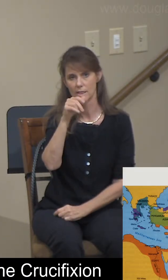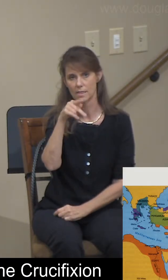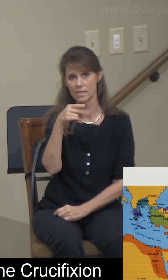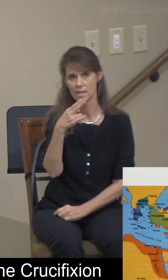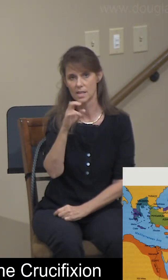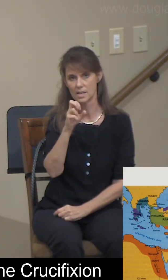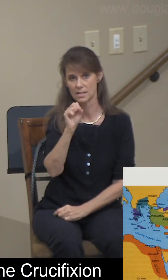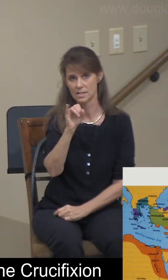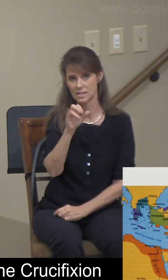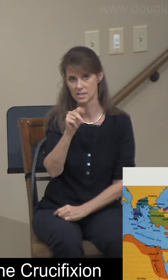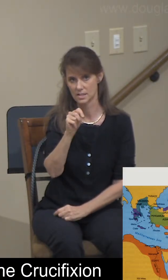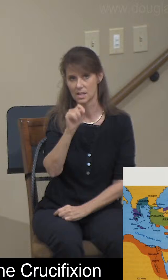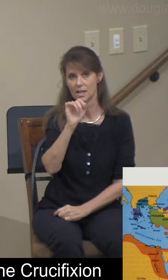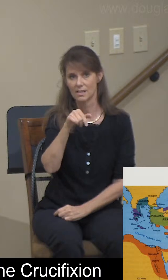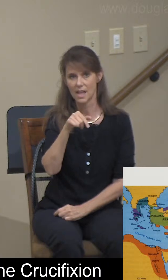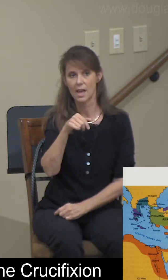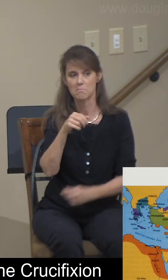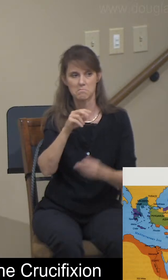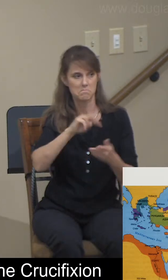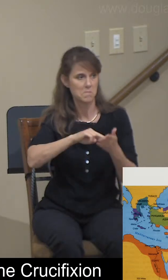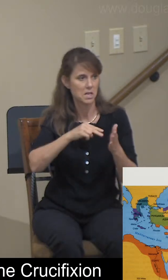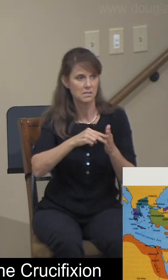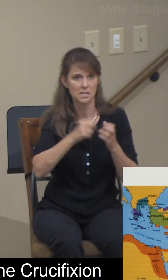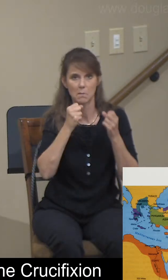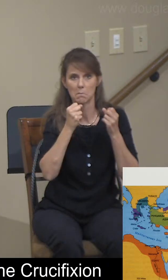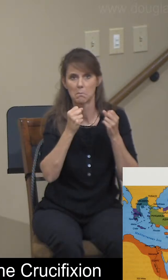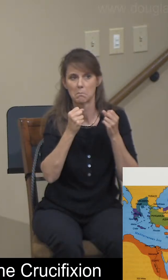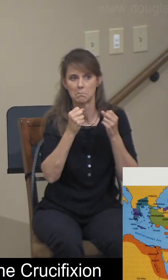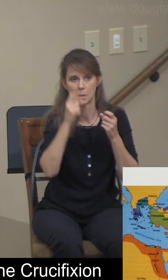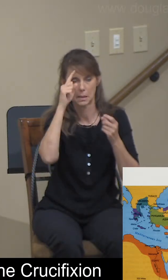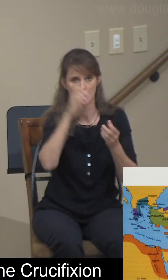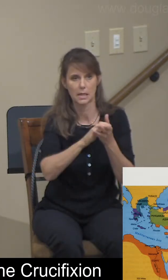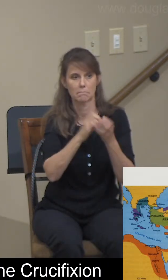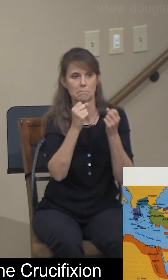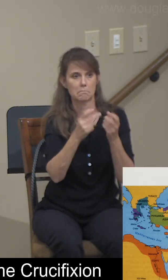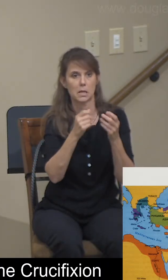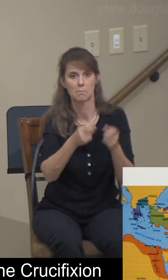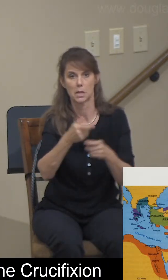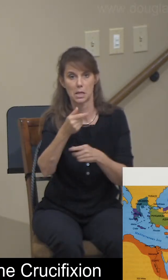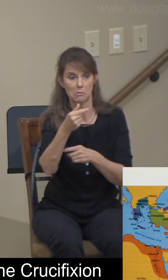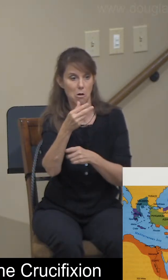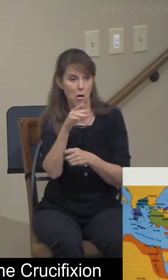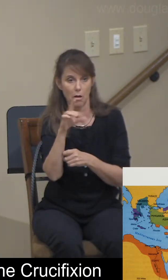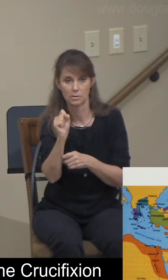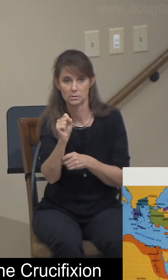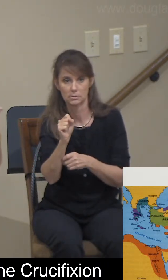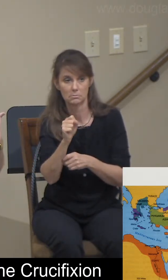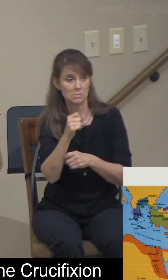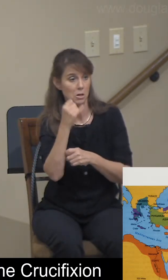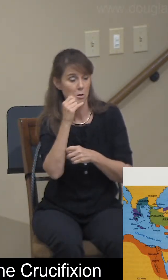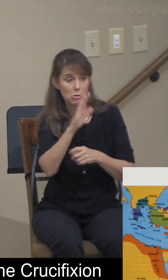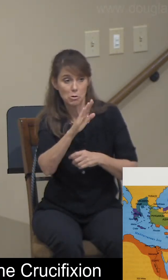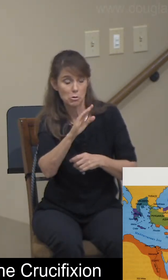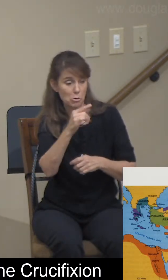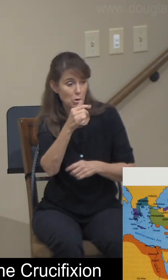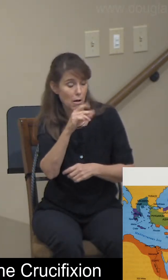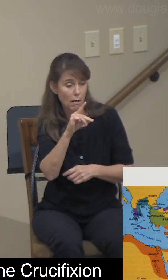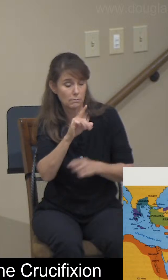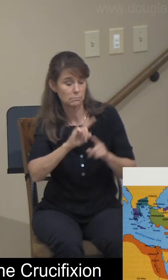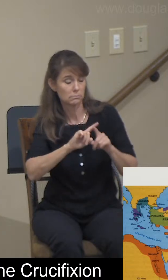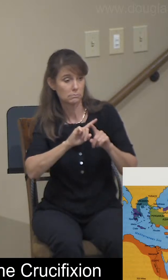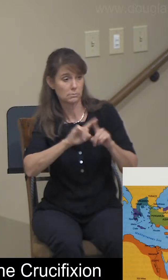if they conquer your civilization and they realize that you have a god that they didn't, they don't get too upset about it. They just absorb those gods into their